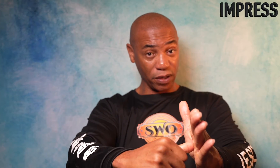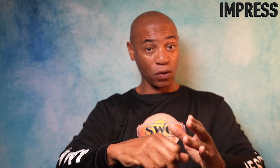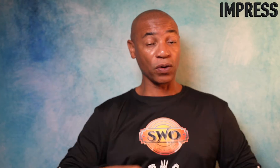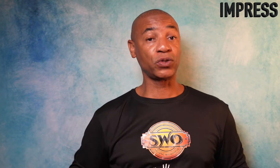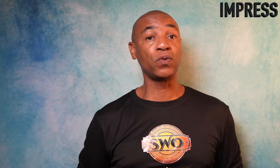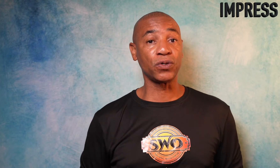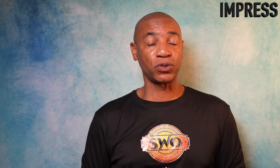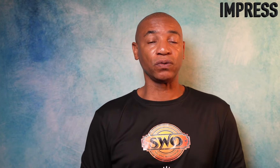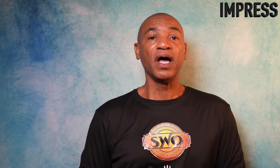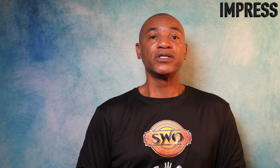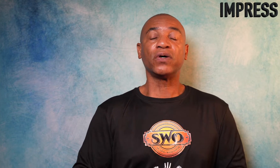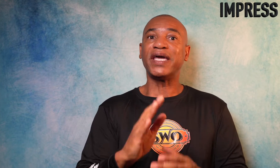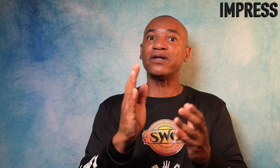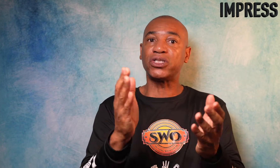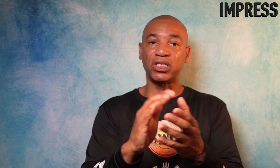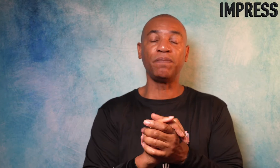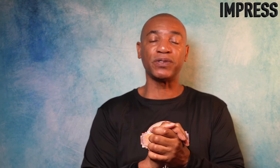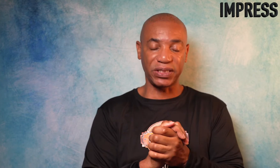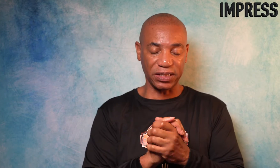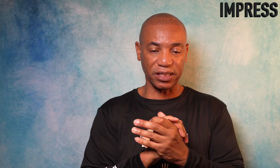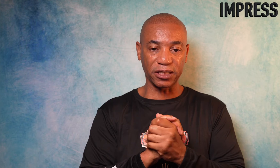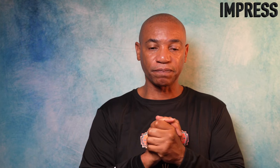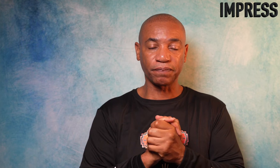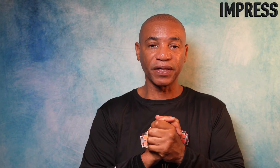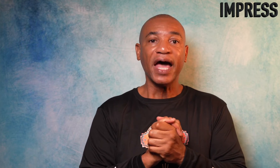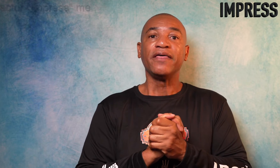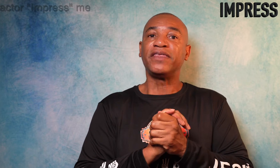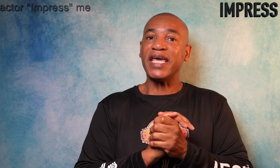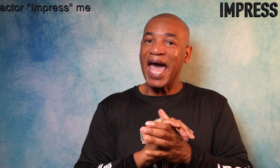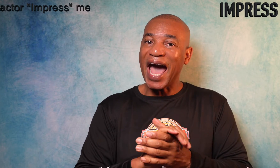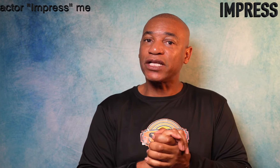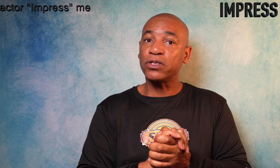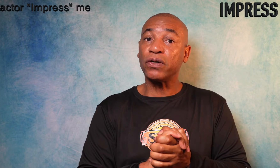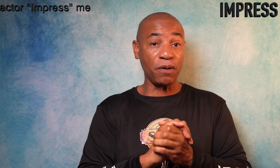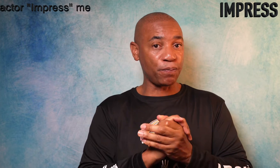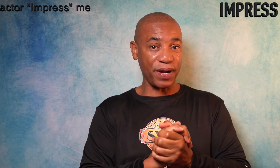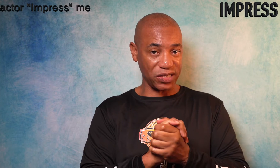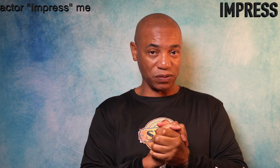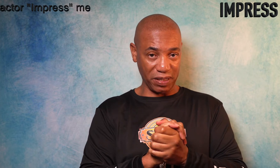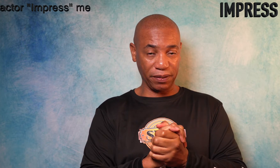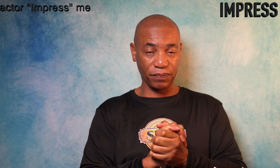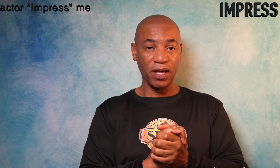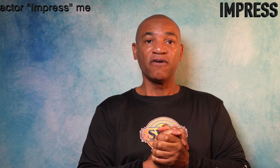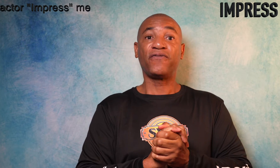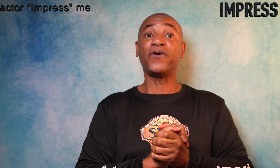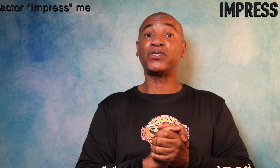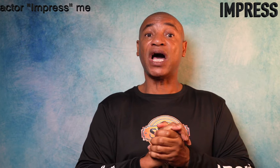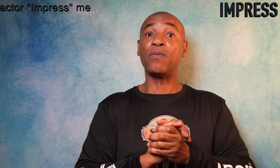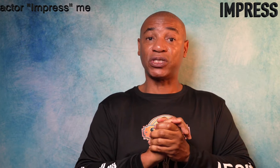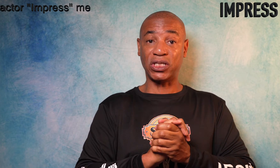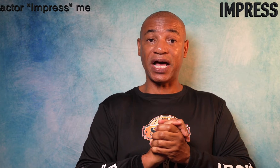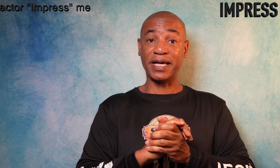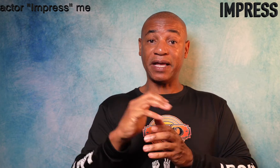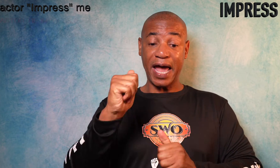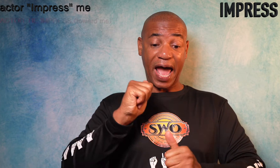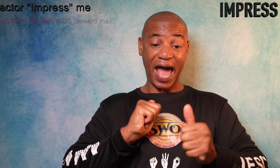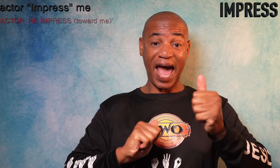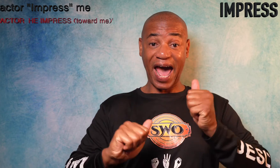going towards you. So here's a simple sentence. The actor impressed me. First, I would sign